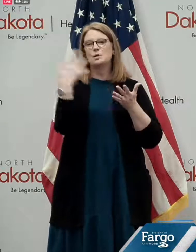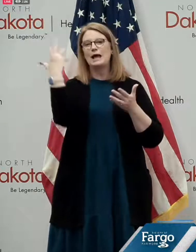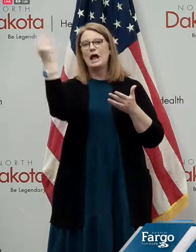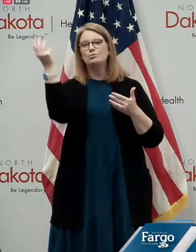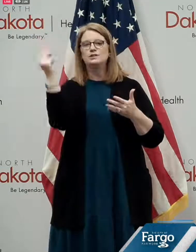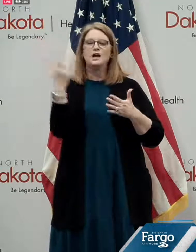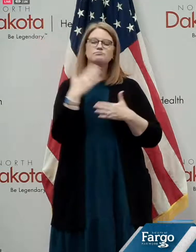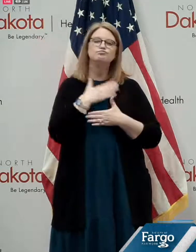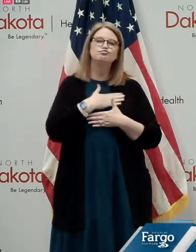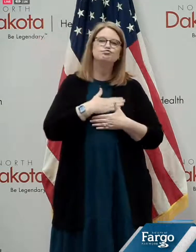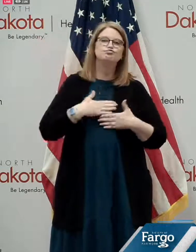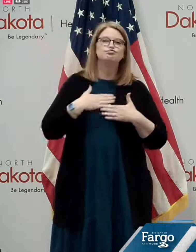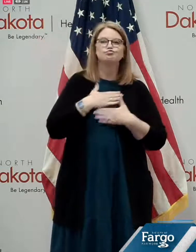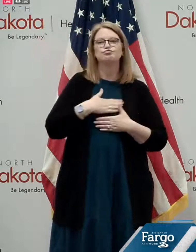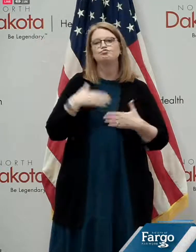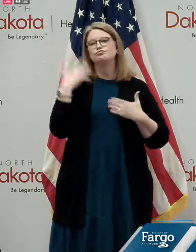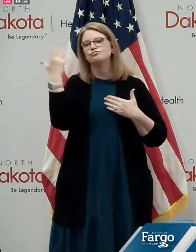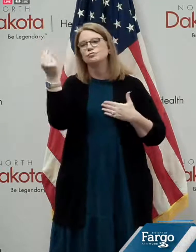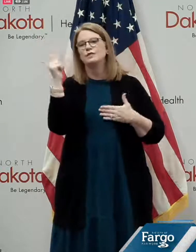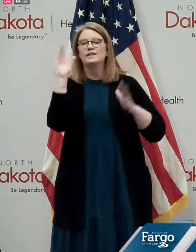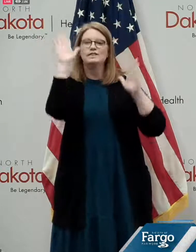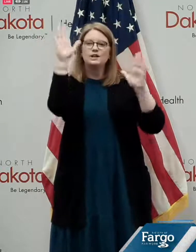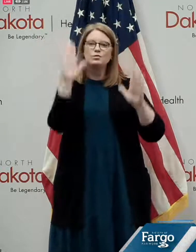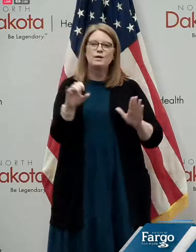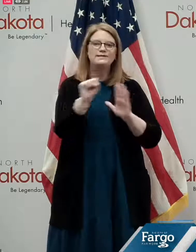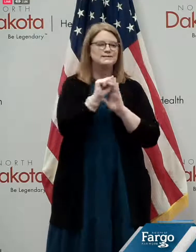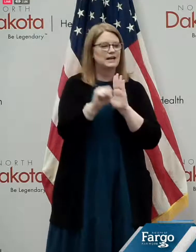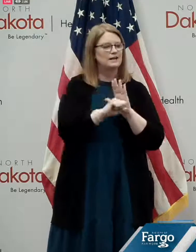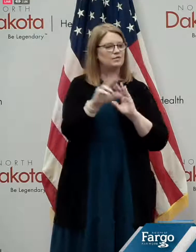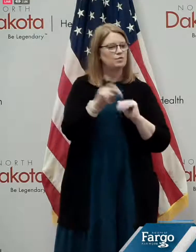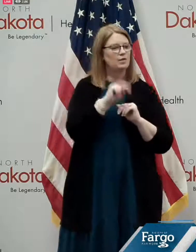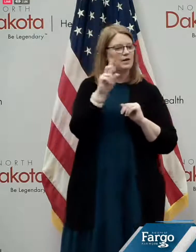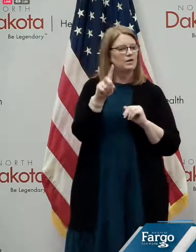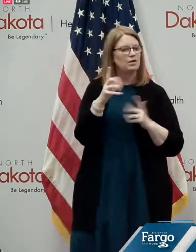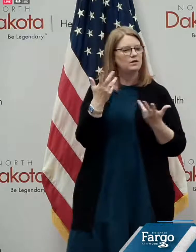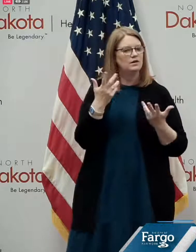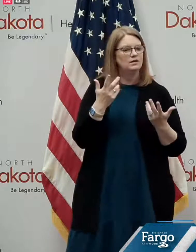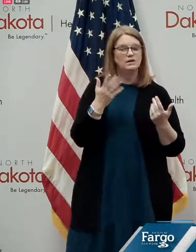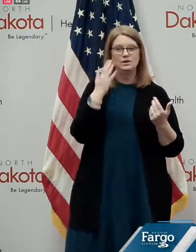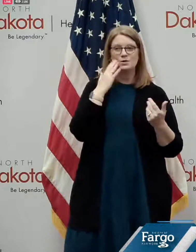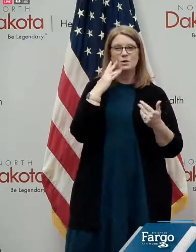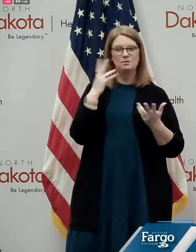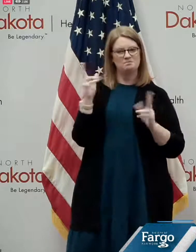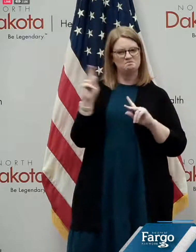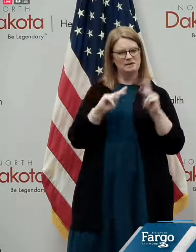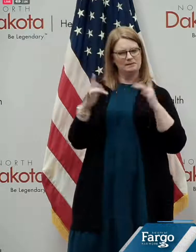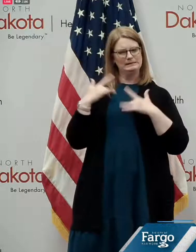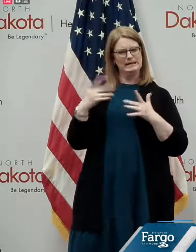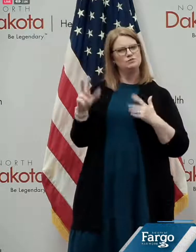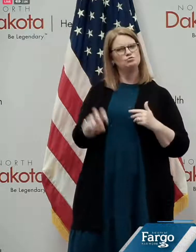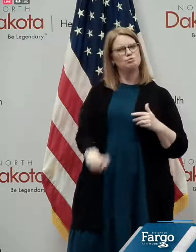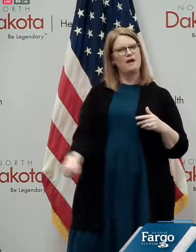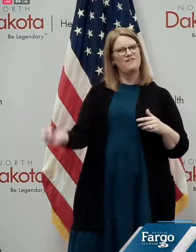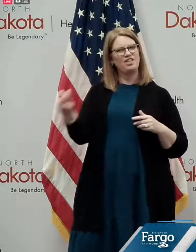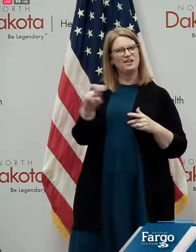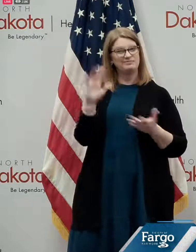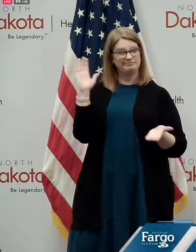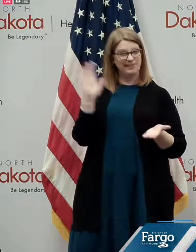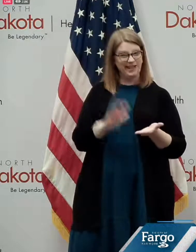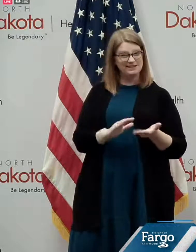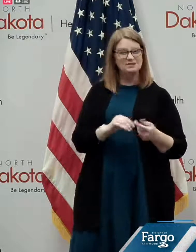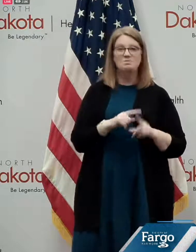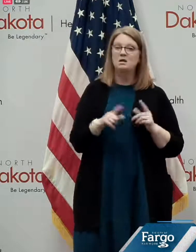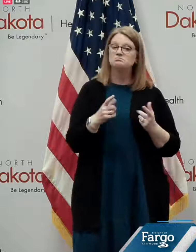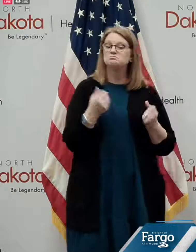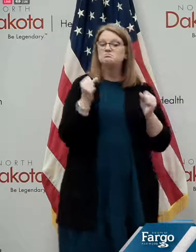enjoying the great outdoors, enjoying the great state of North Dakota when maybe people are traveling less and enjoying outdoors more, something you can do